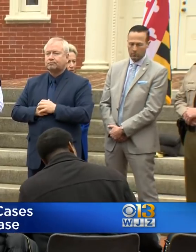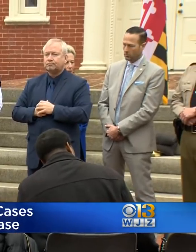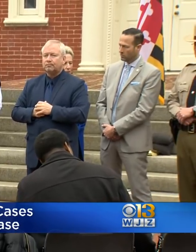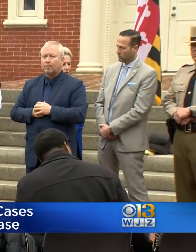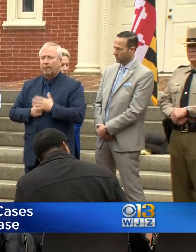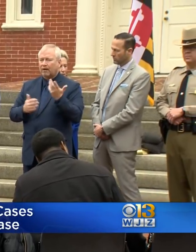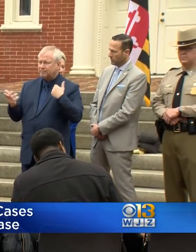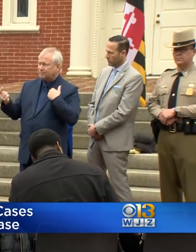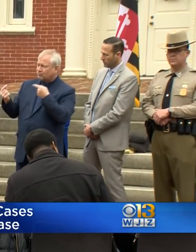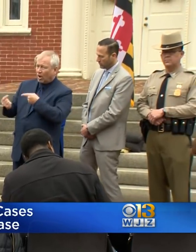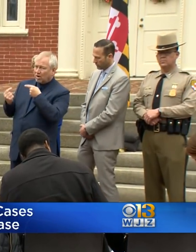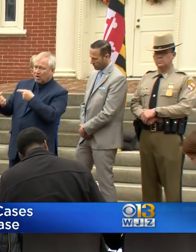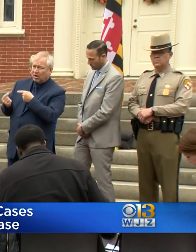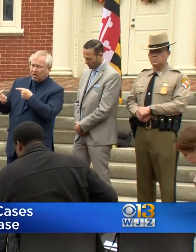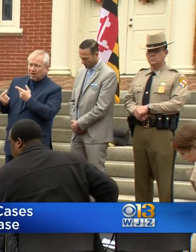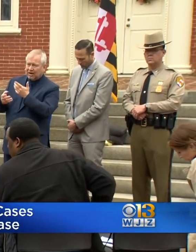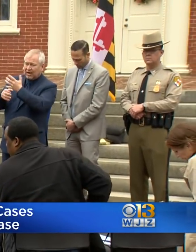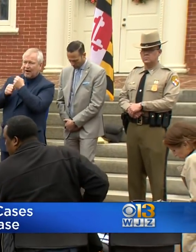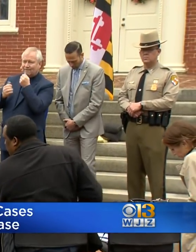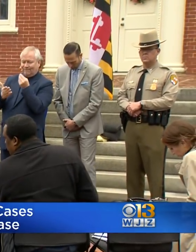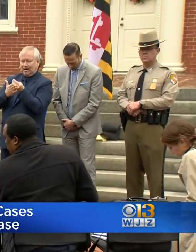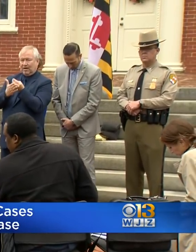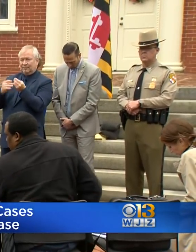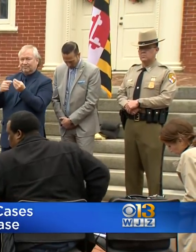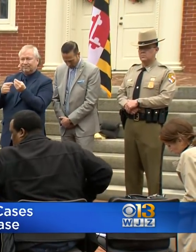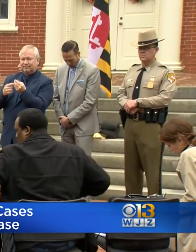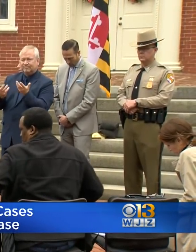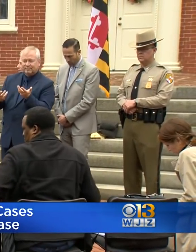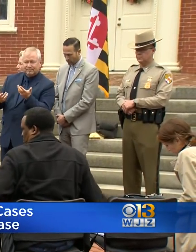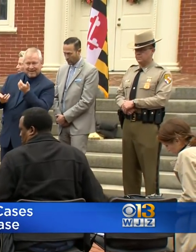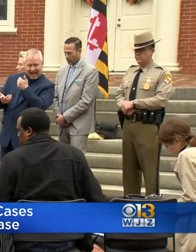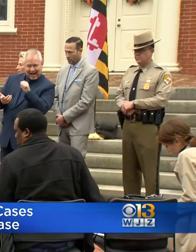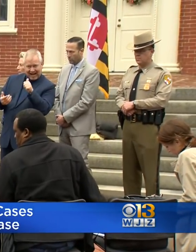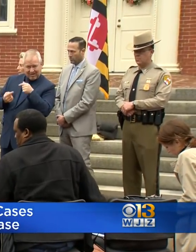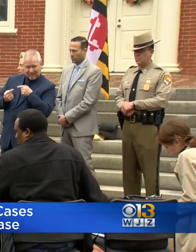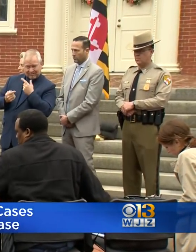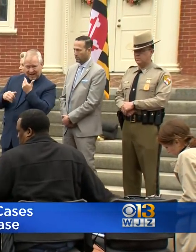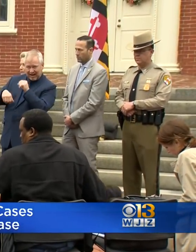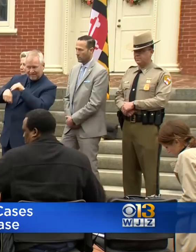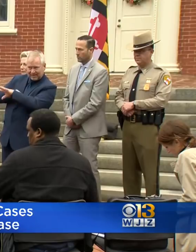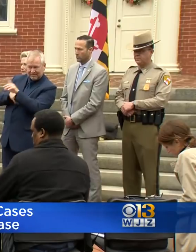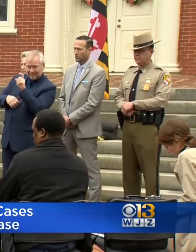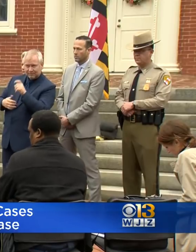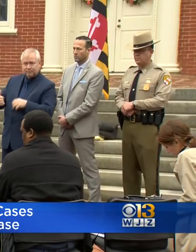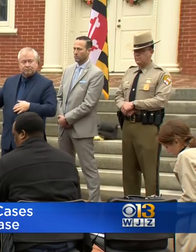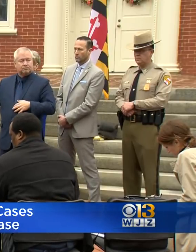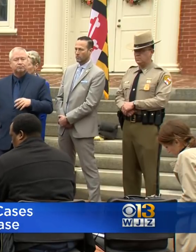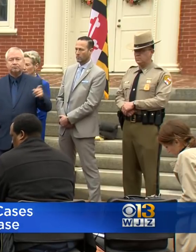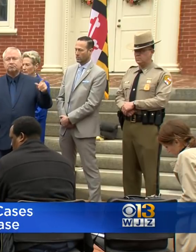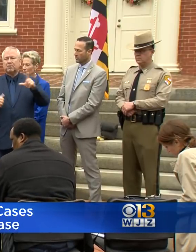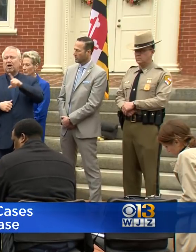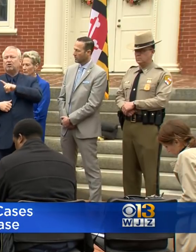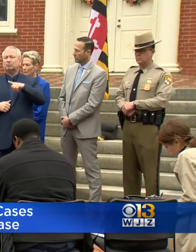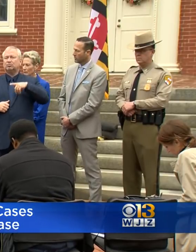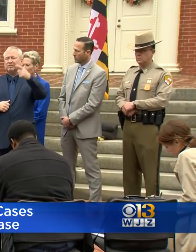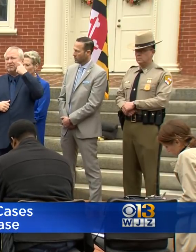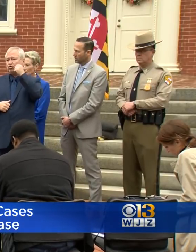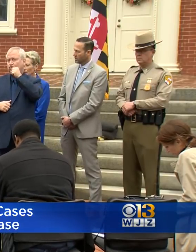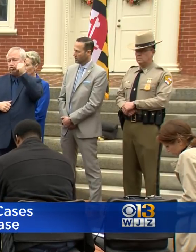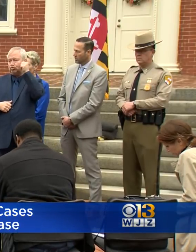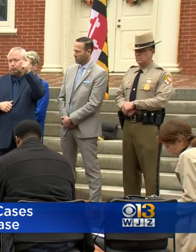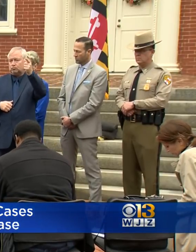those people? The legislature yesterday passed some emergency legislation to help with unemployment.